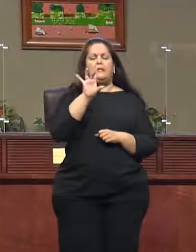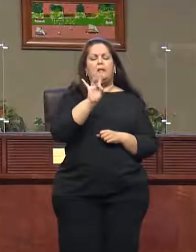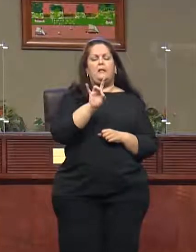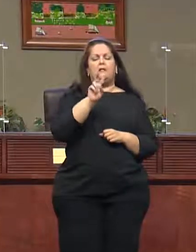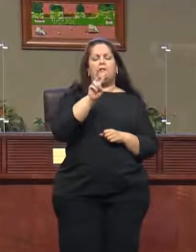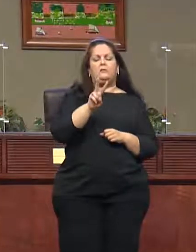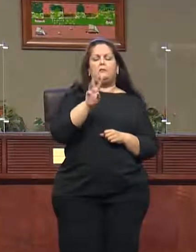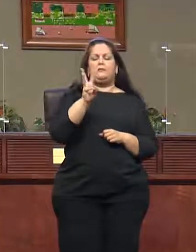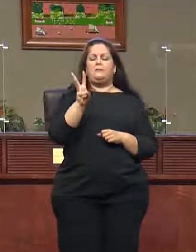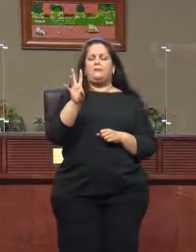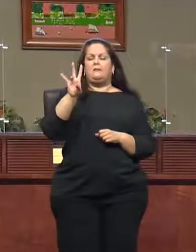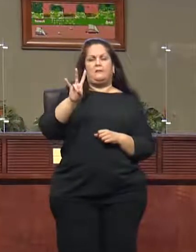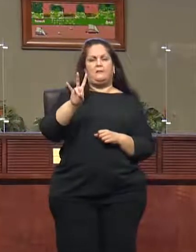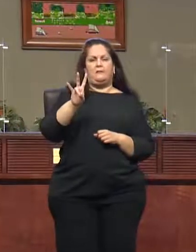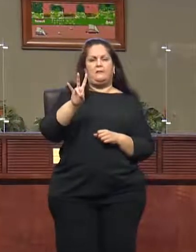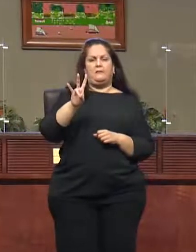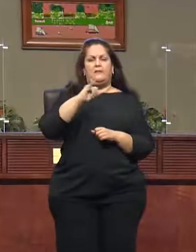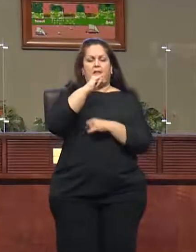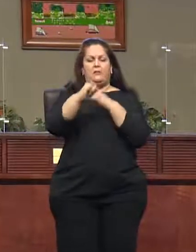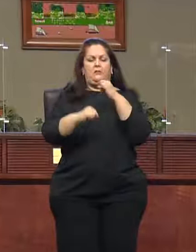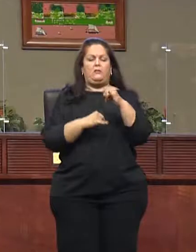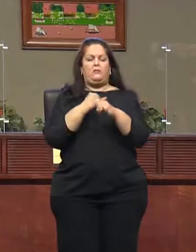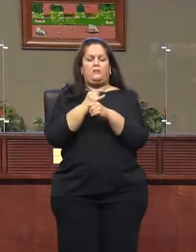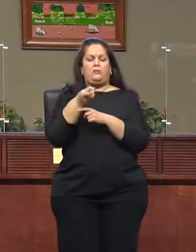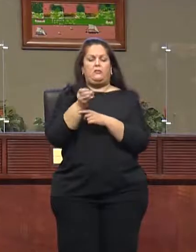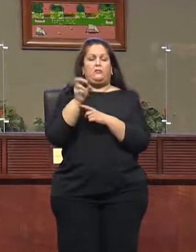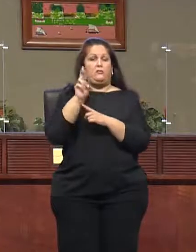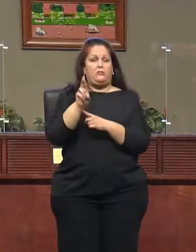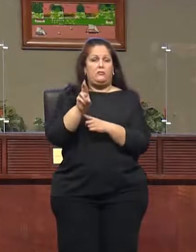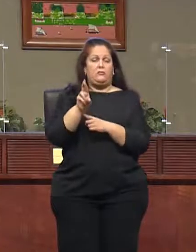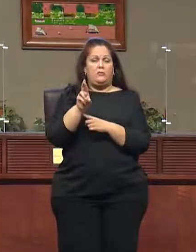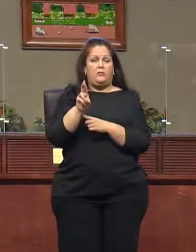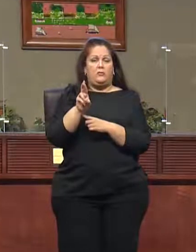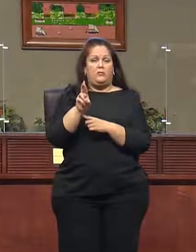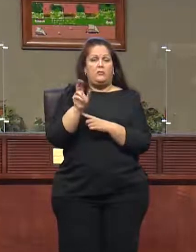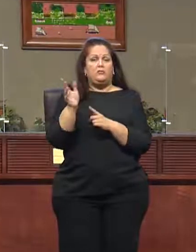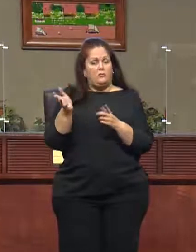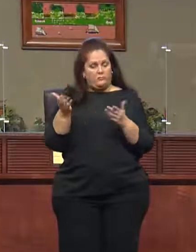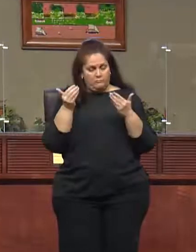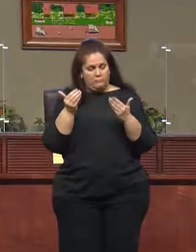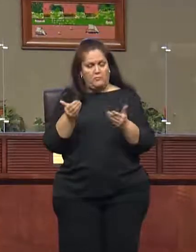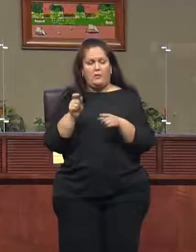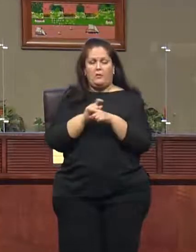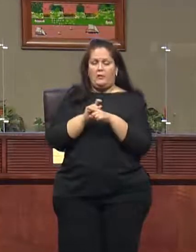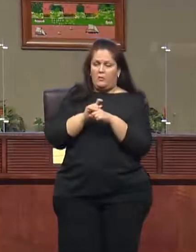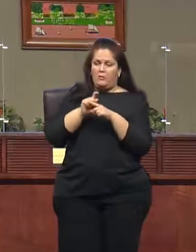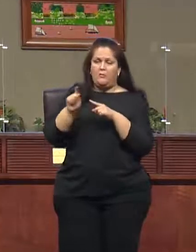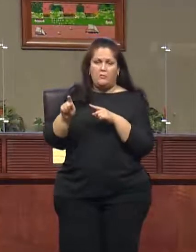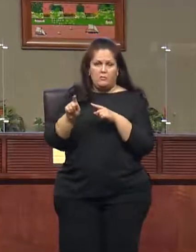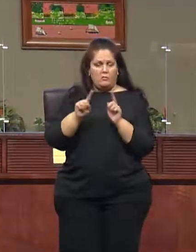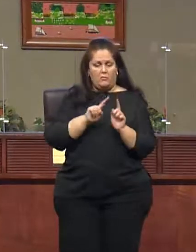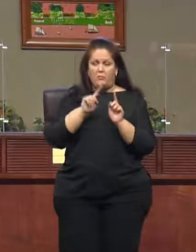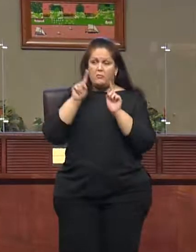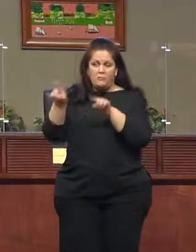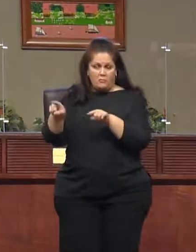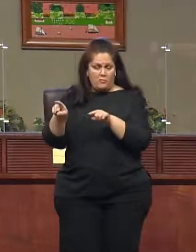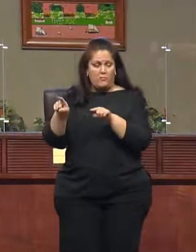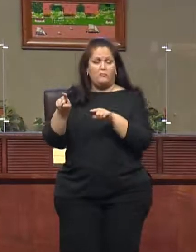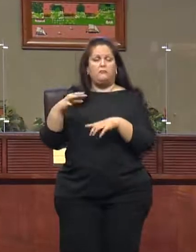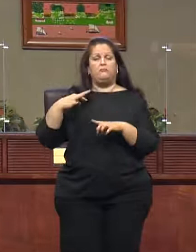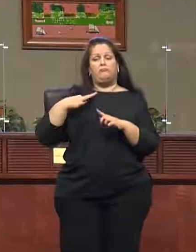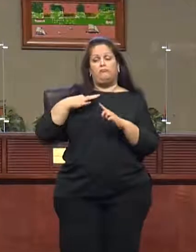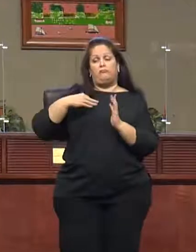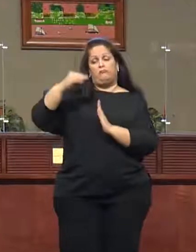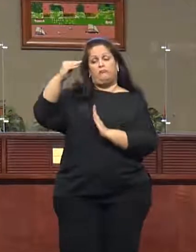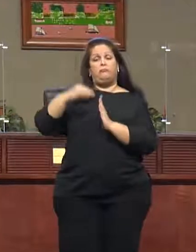8267 International Drive. I would encourage you to give them a call or go by and